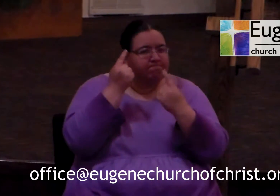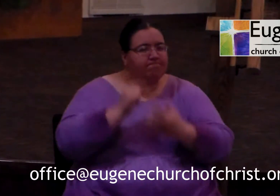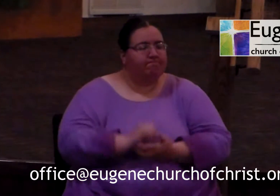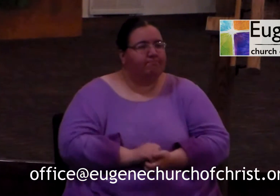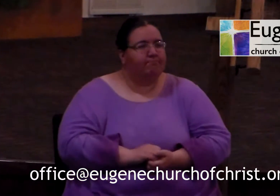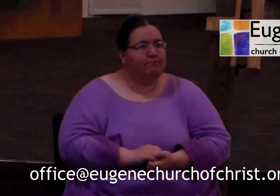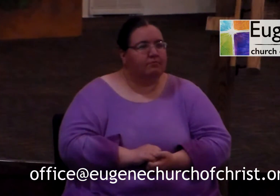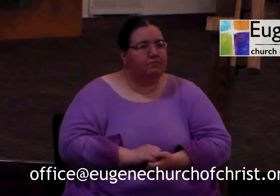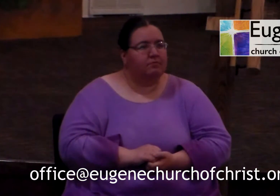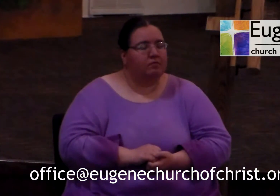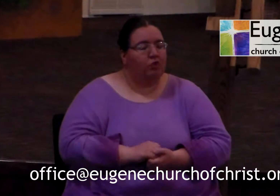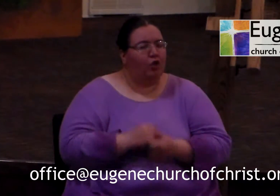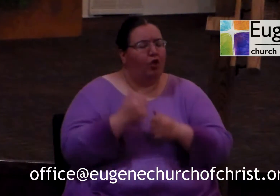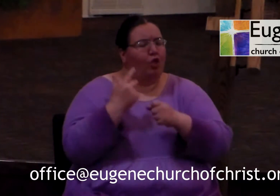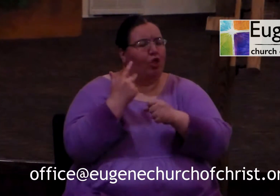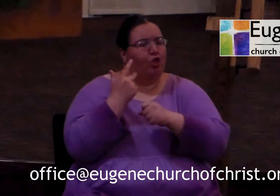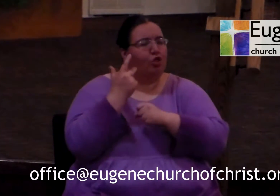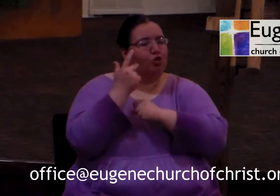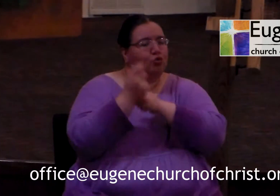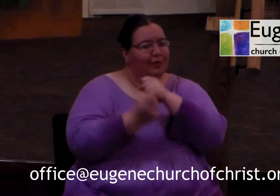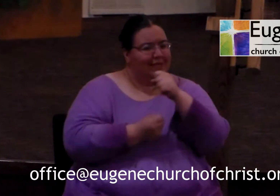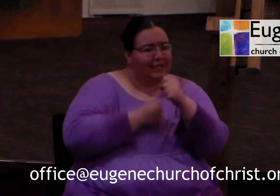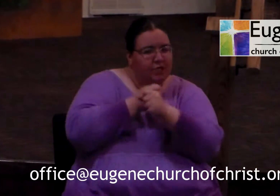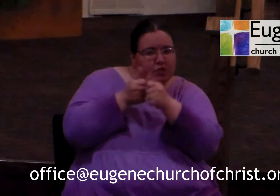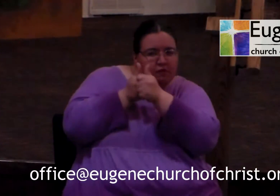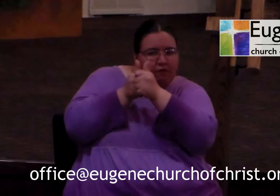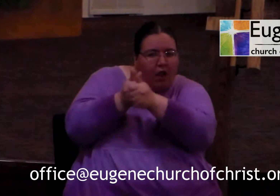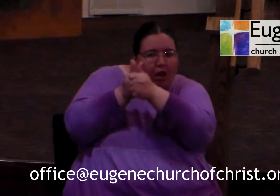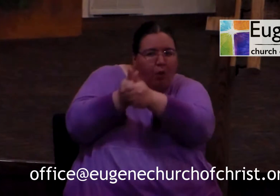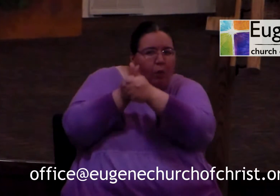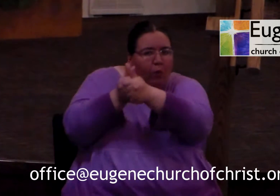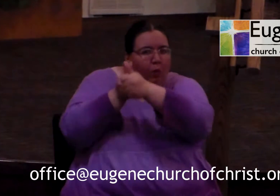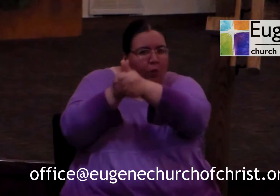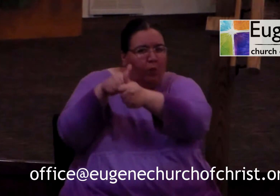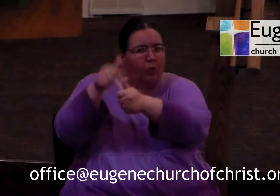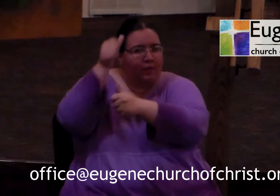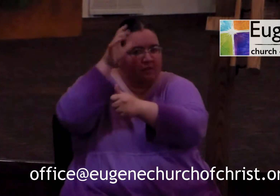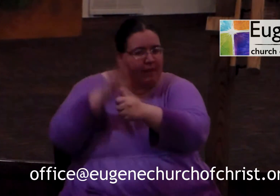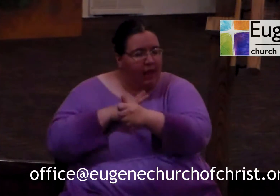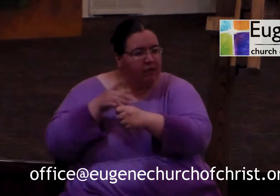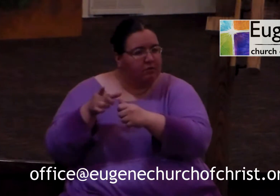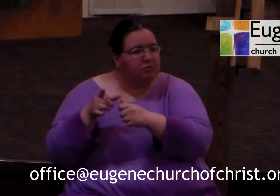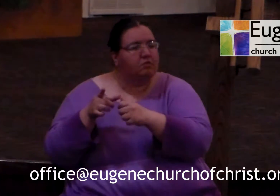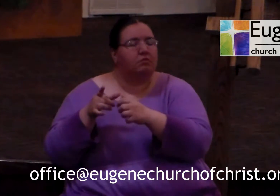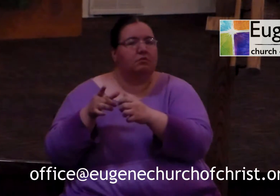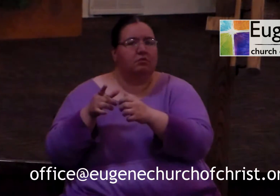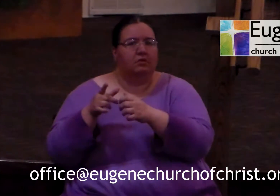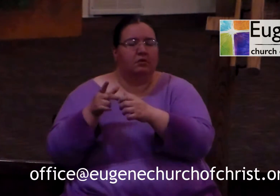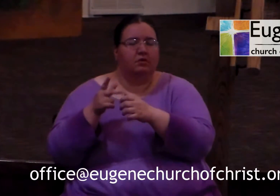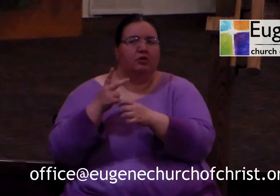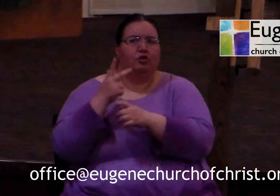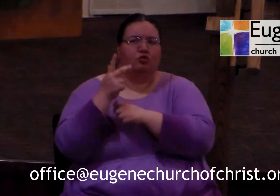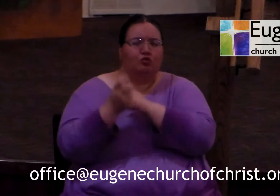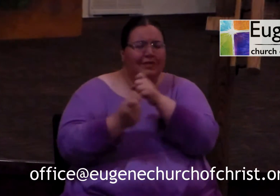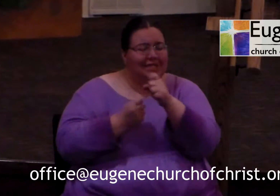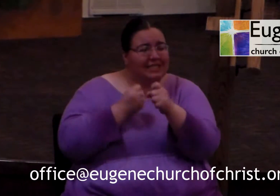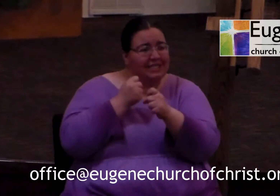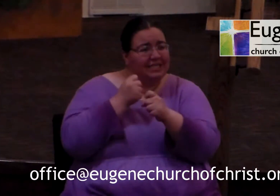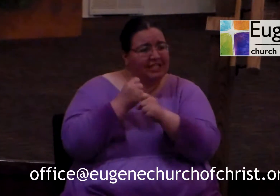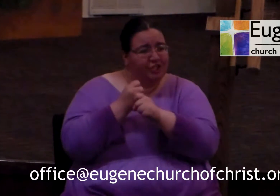You've spent 3 years following this man around. You've spent 3 years with this brotherhood, this group